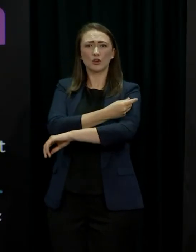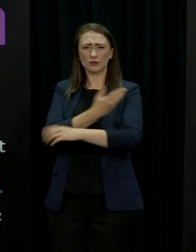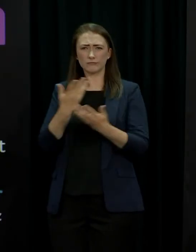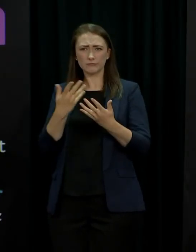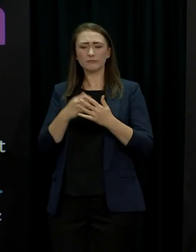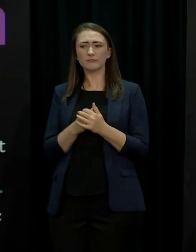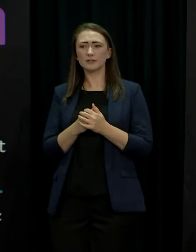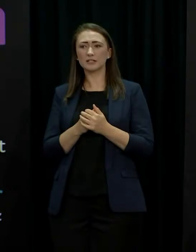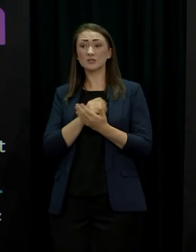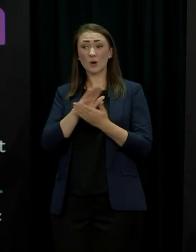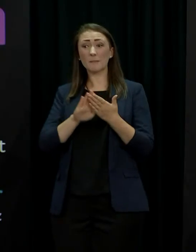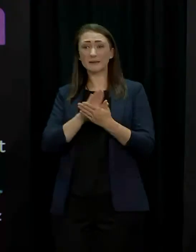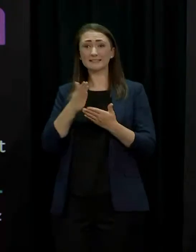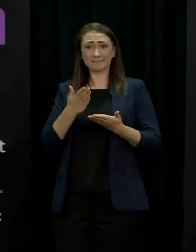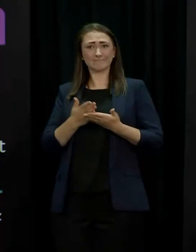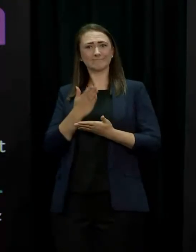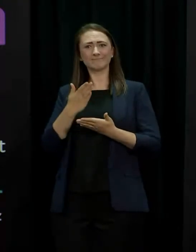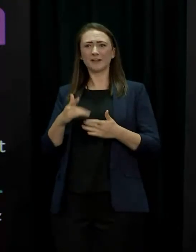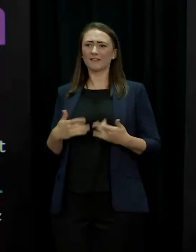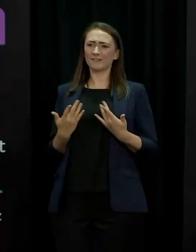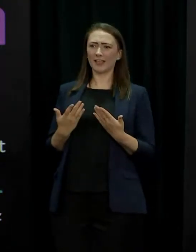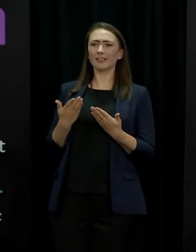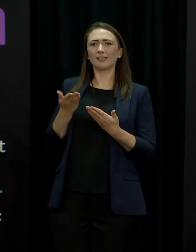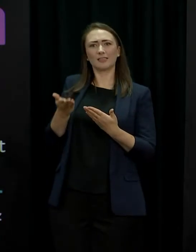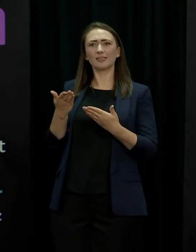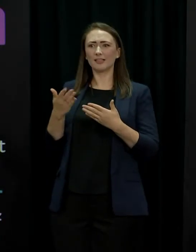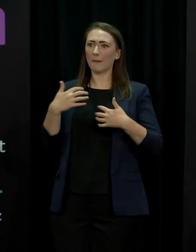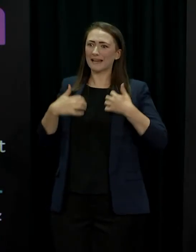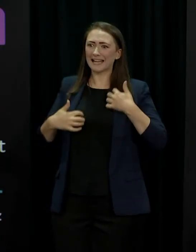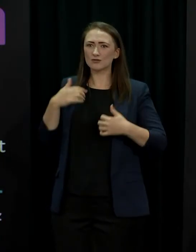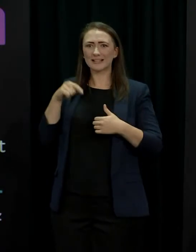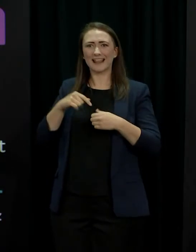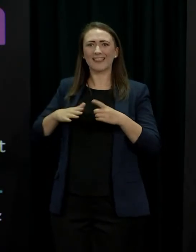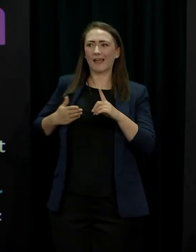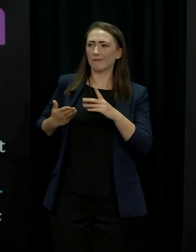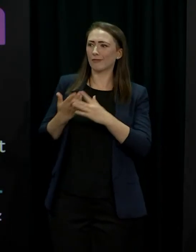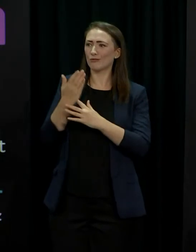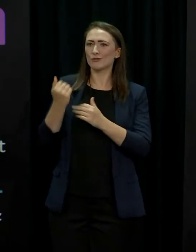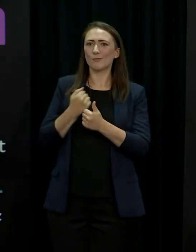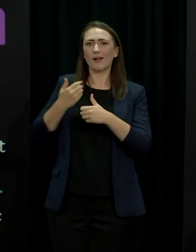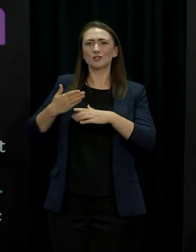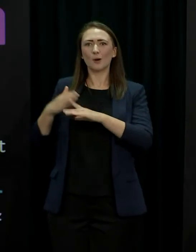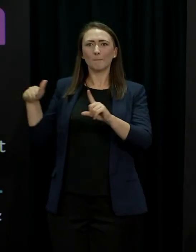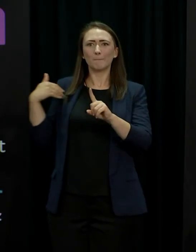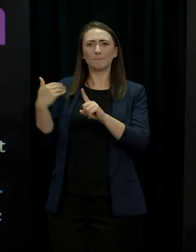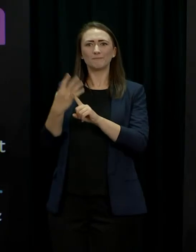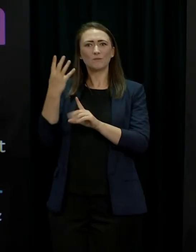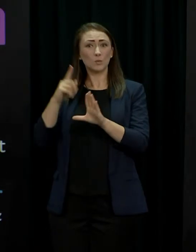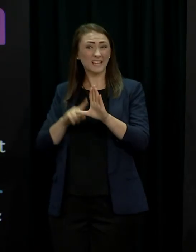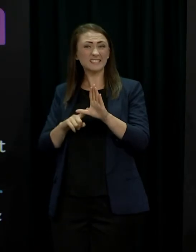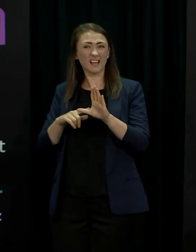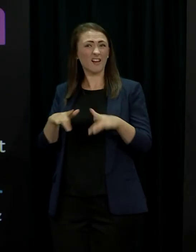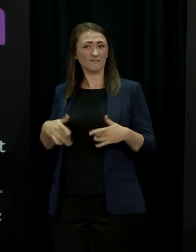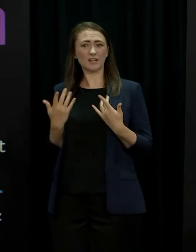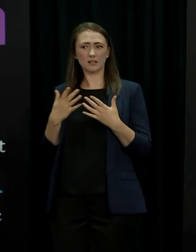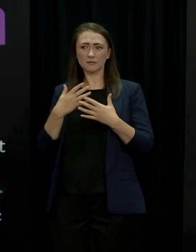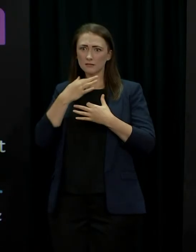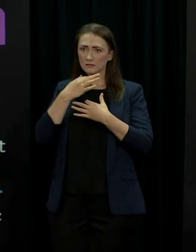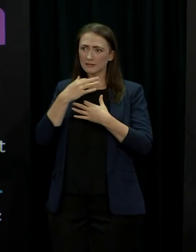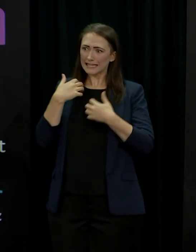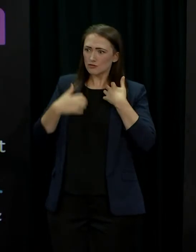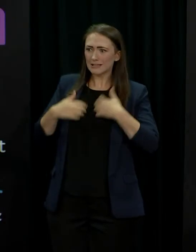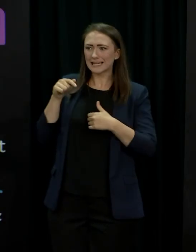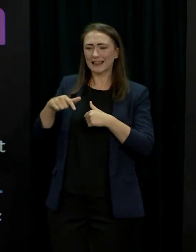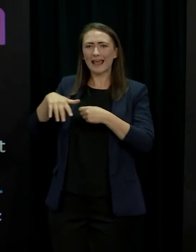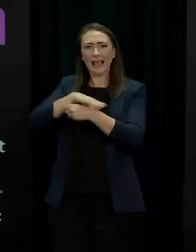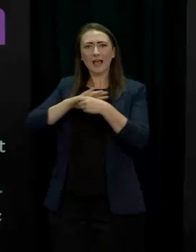and this has been my one of the areas I've been incredibly interested in right through my career. So I'm proud of that, and I'm also proud of what we've learned about